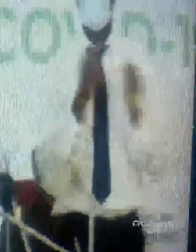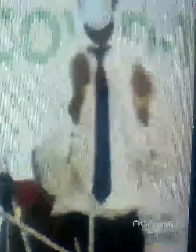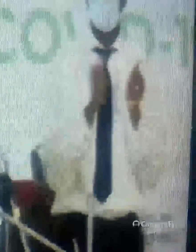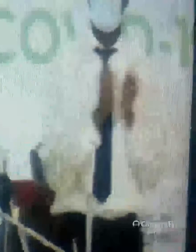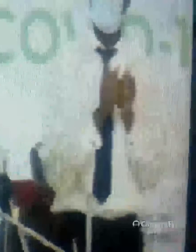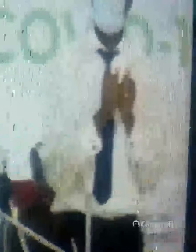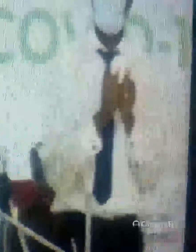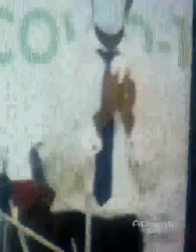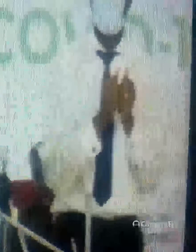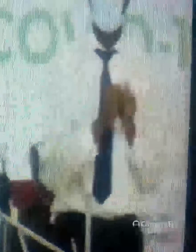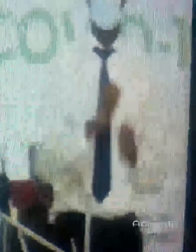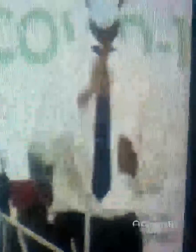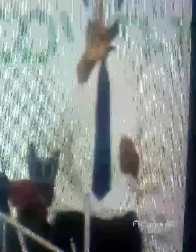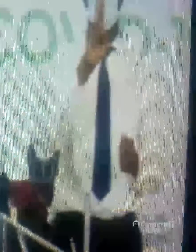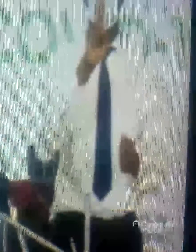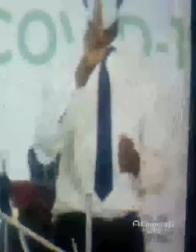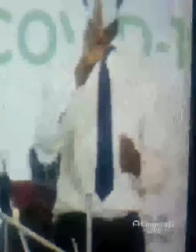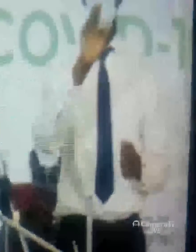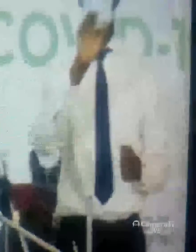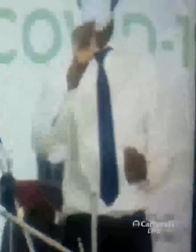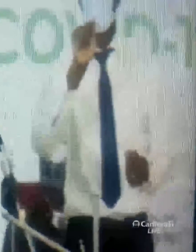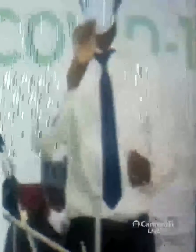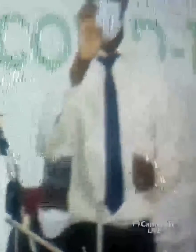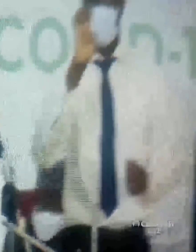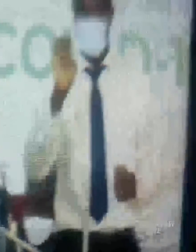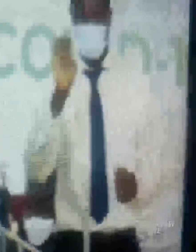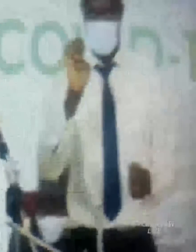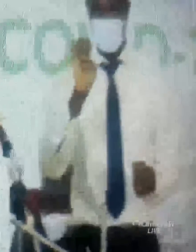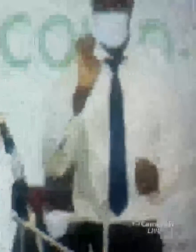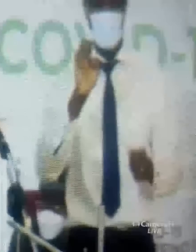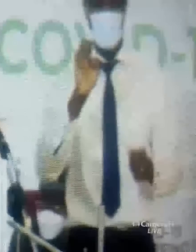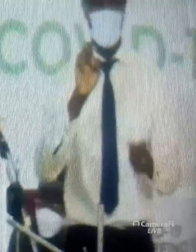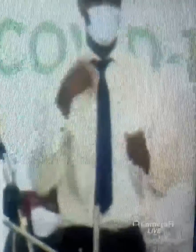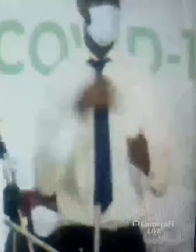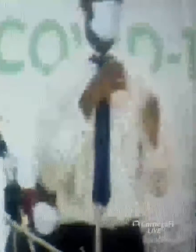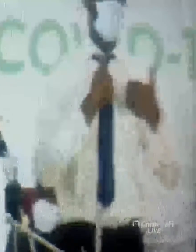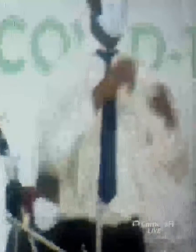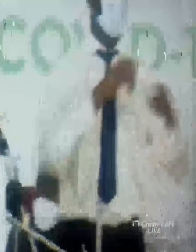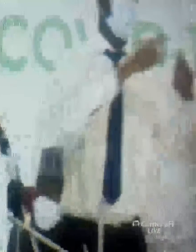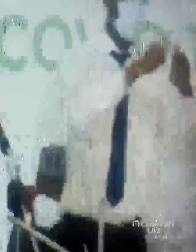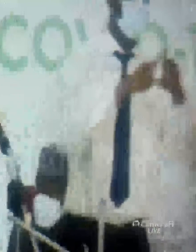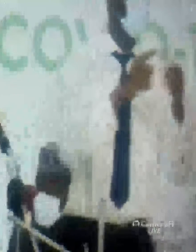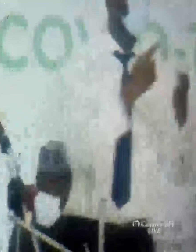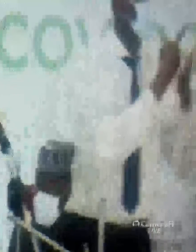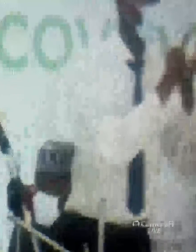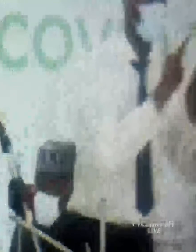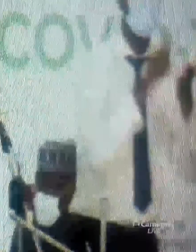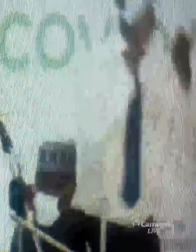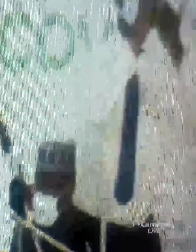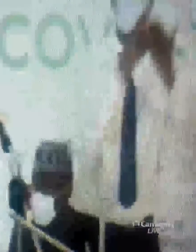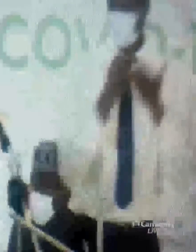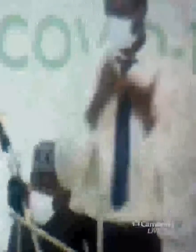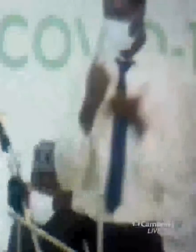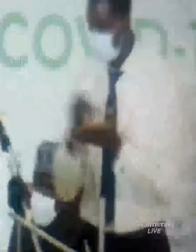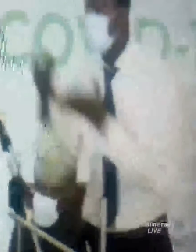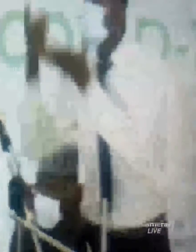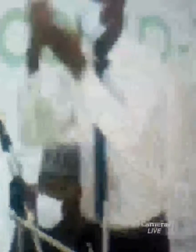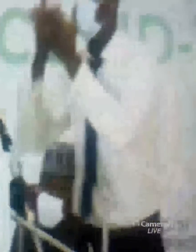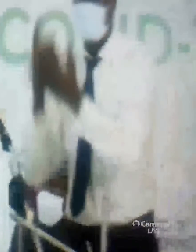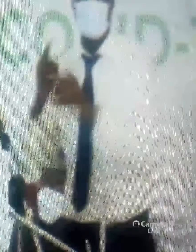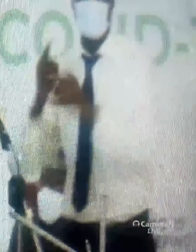the United Arab Emirates. So there are multiple conversations that are going on,